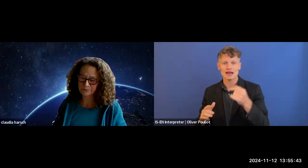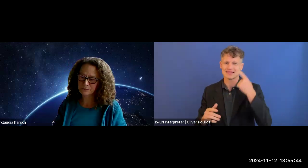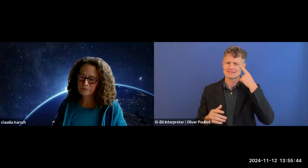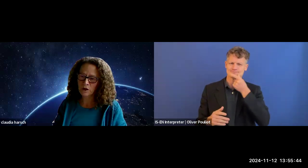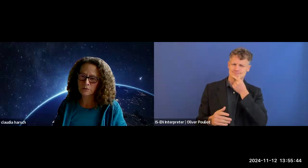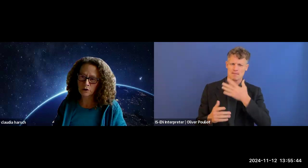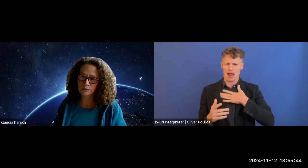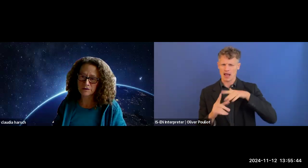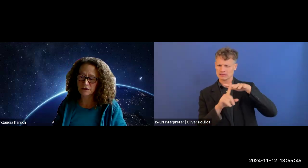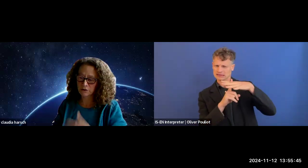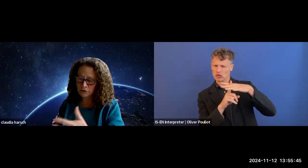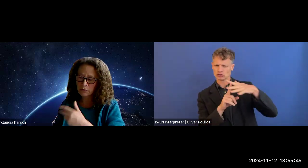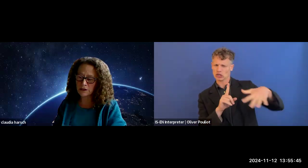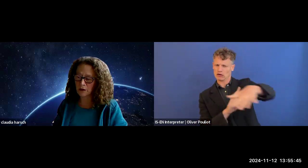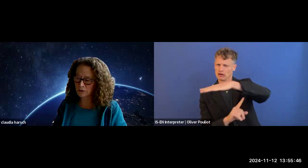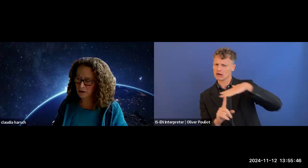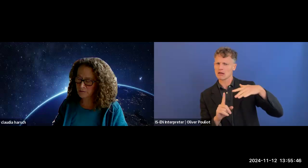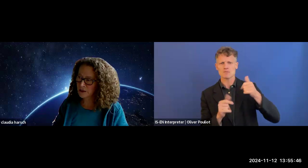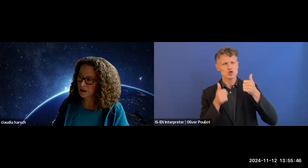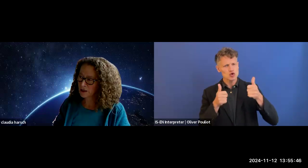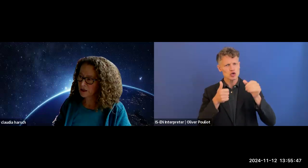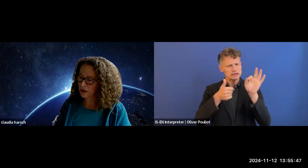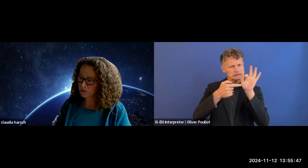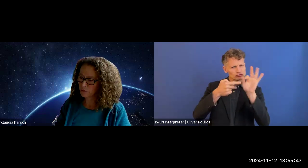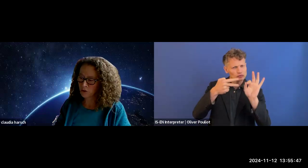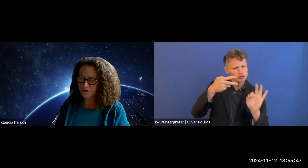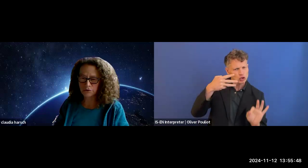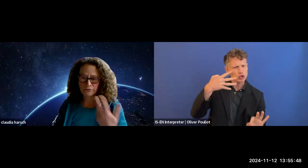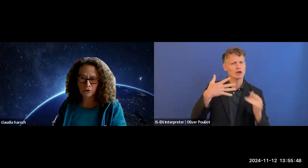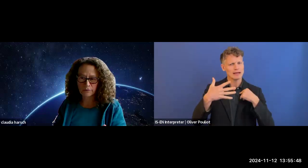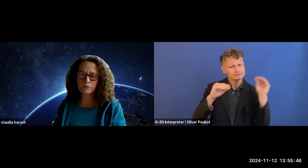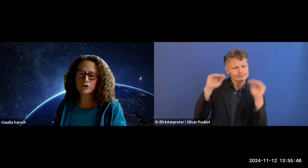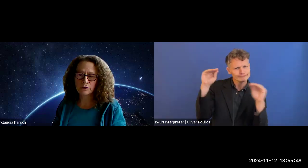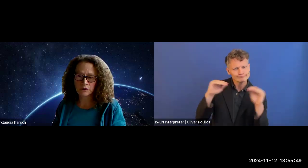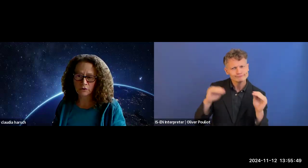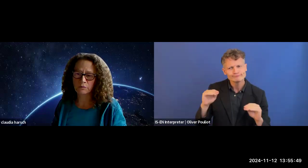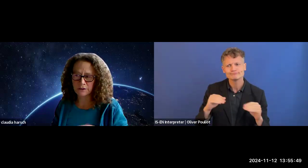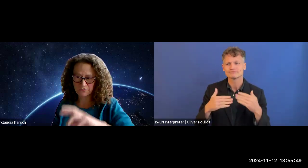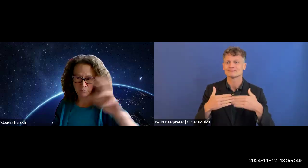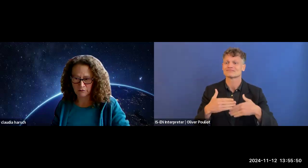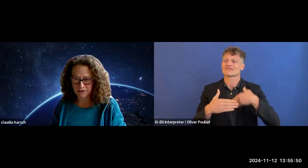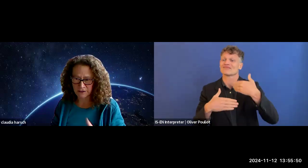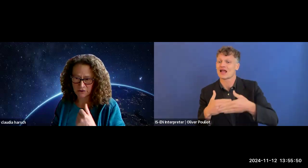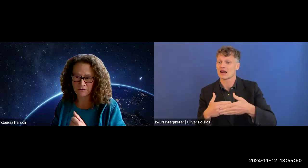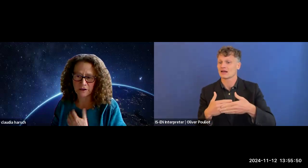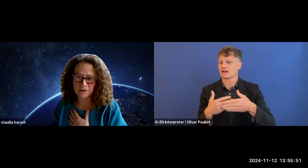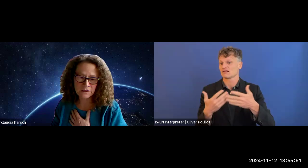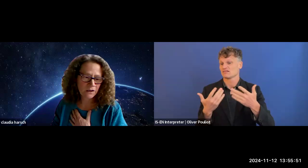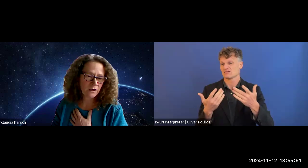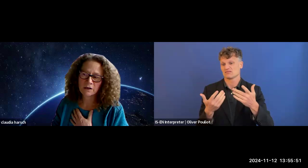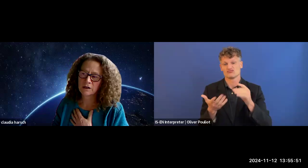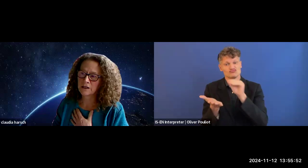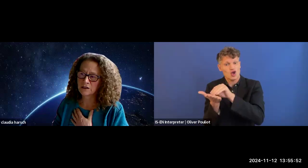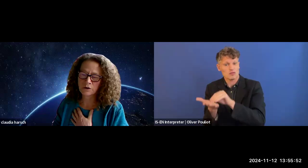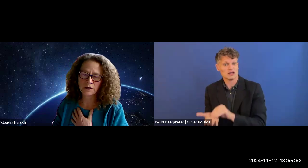test and purposes, and document the outcomes. The handbook offers you a form in which you can document the familiarization